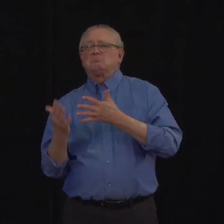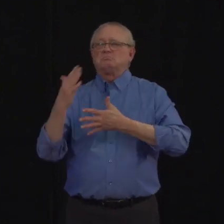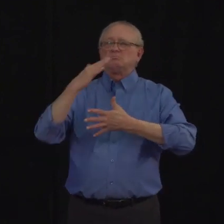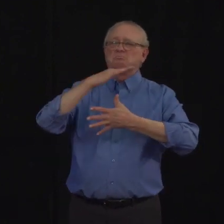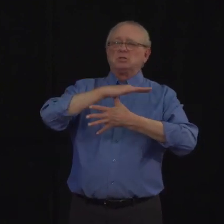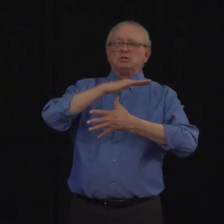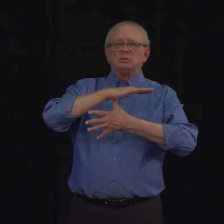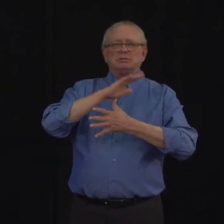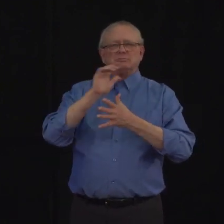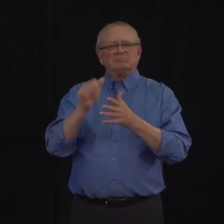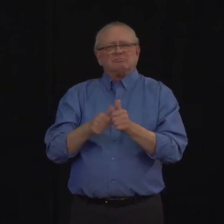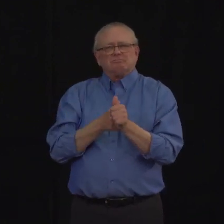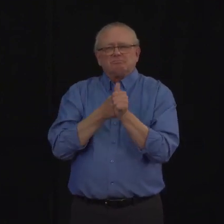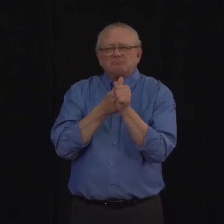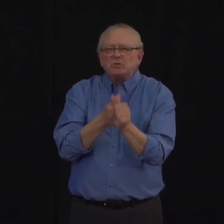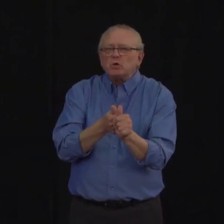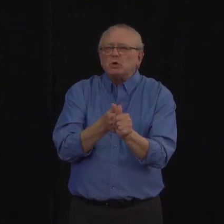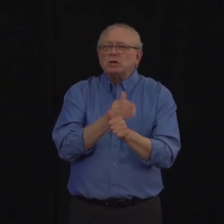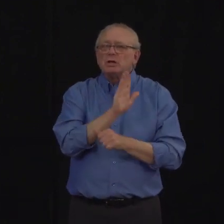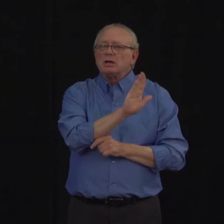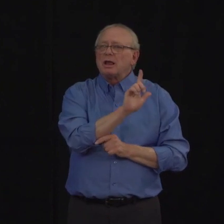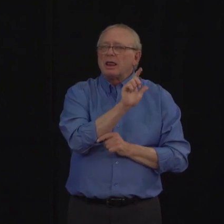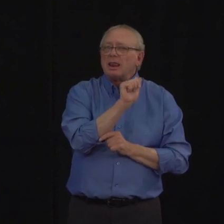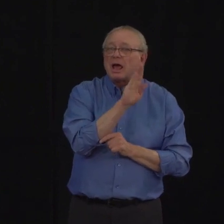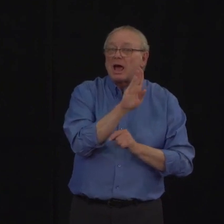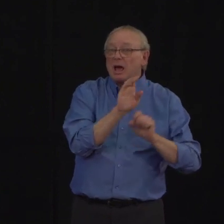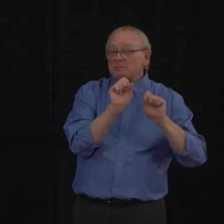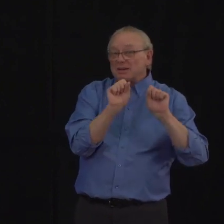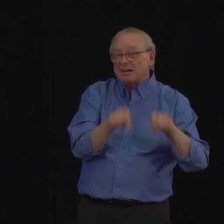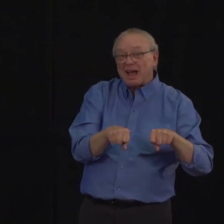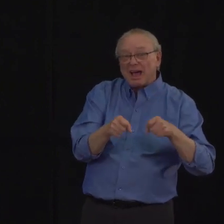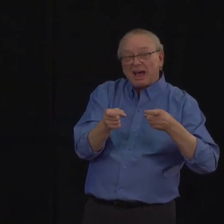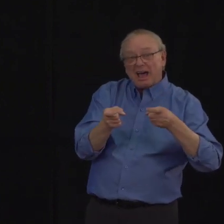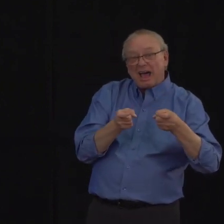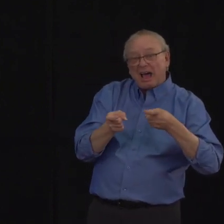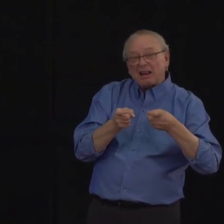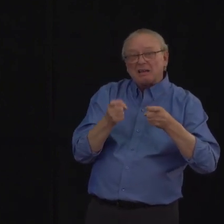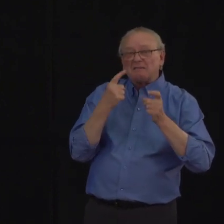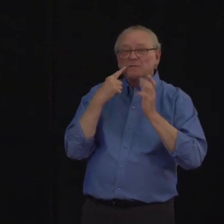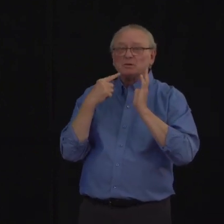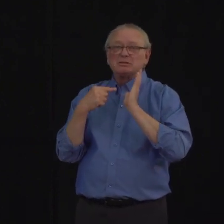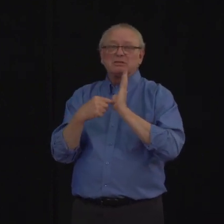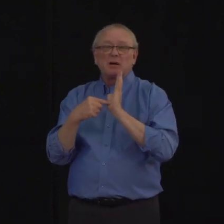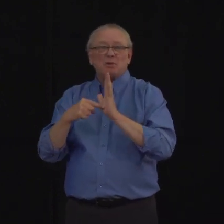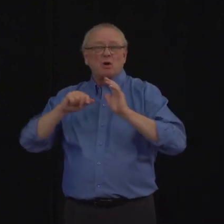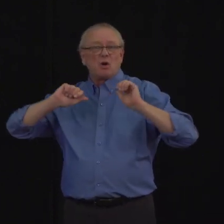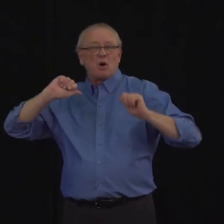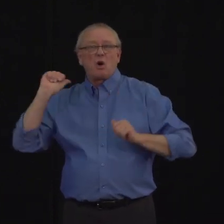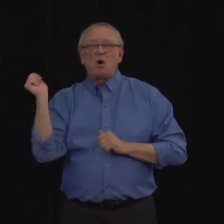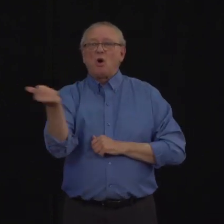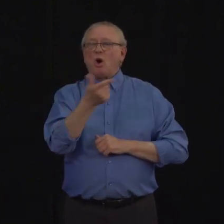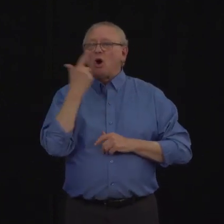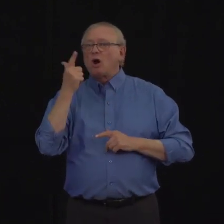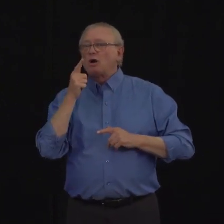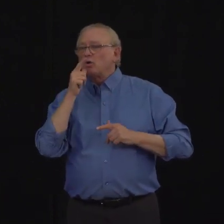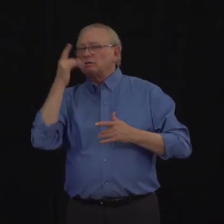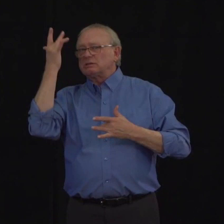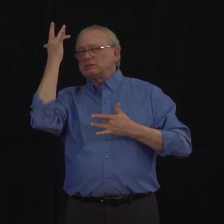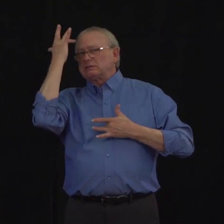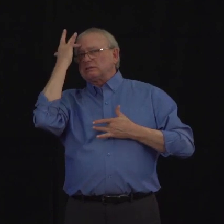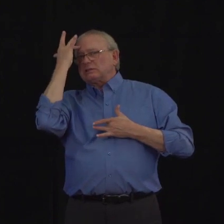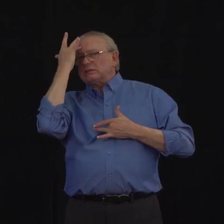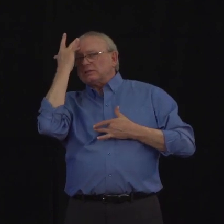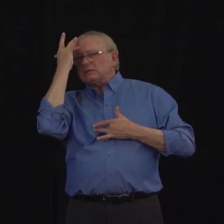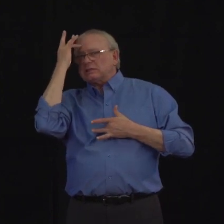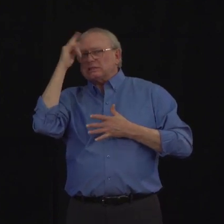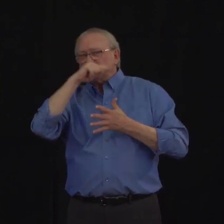test all Albertans who have any symptoms, including symptoms in our current longer list, which includes things like loss of smell or taste,